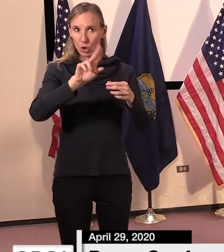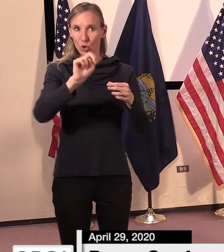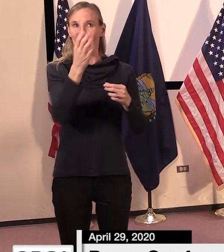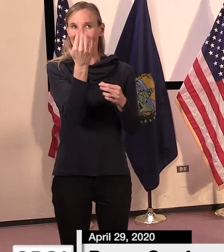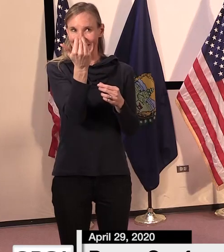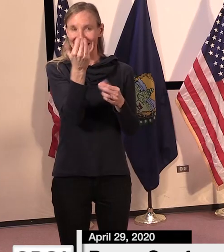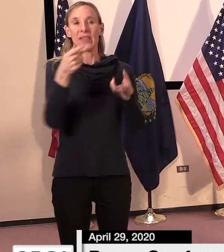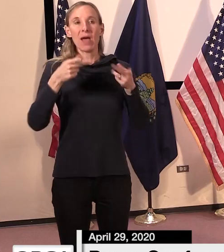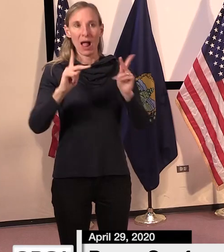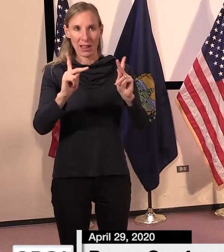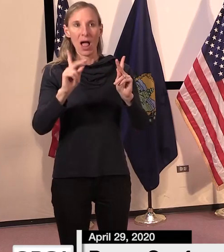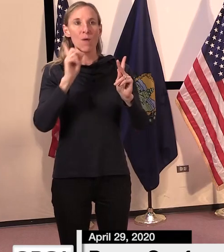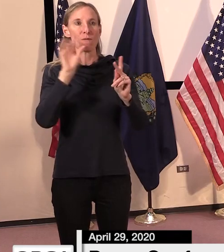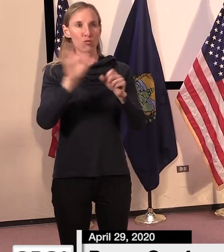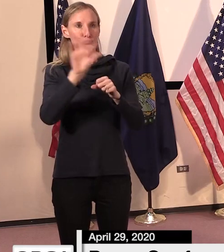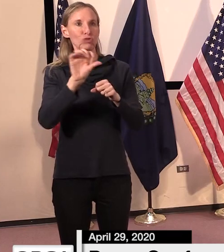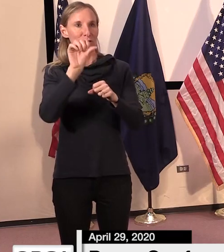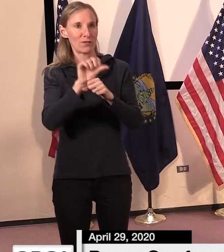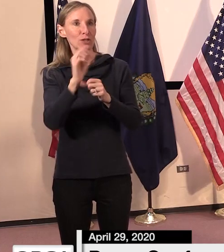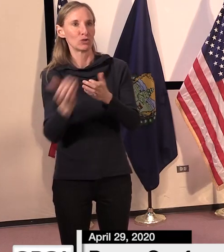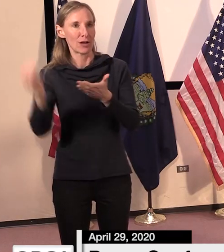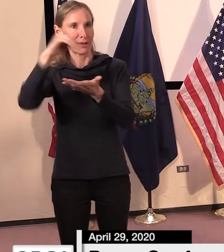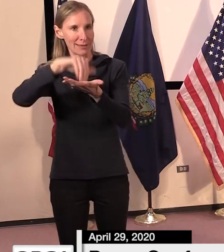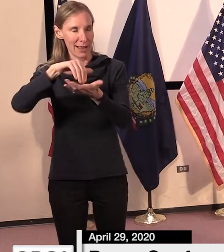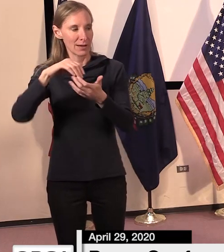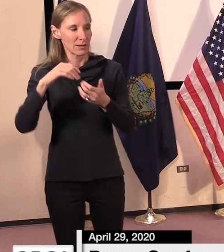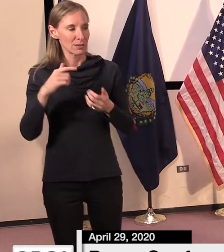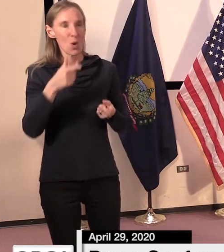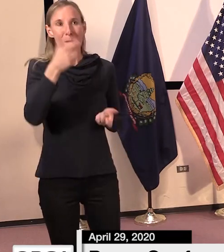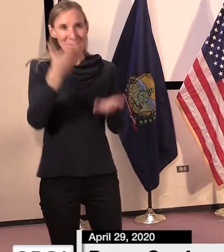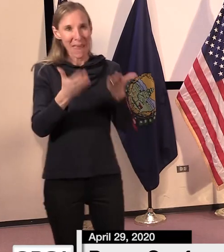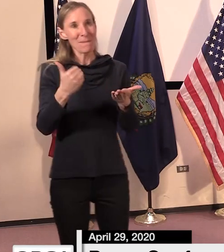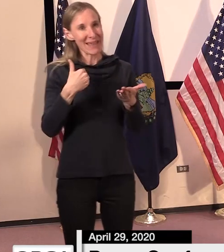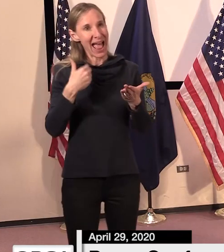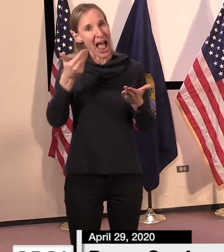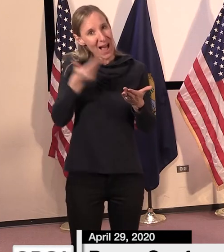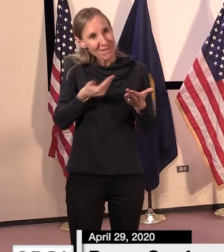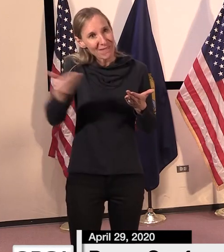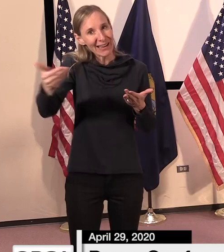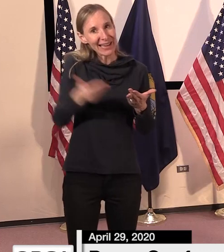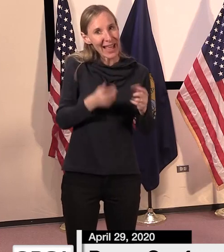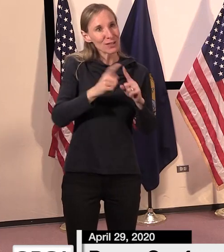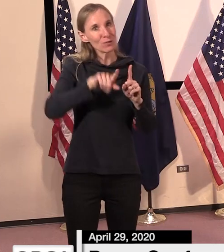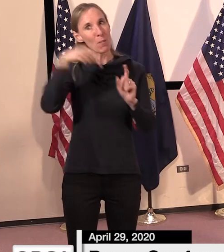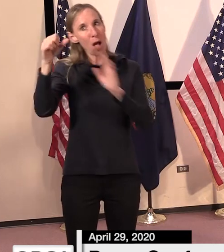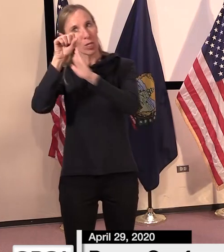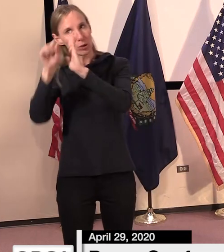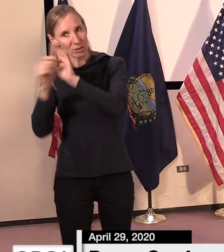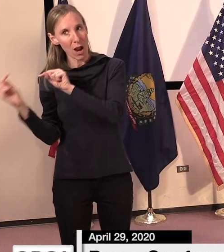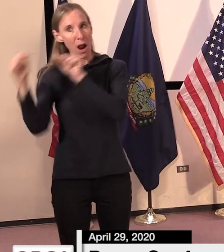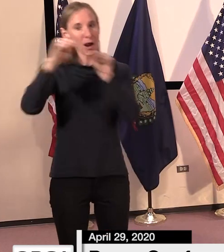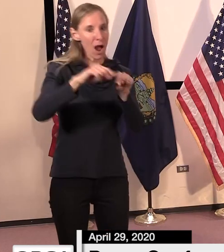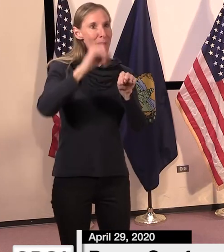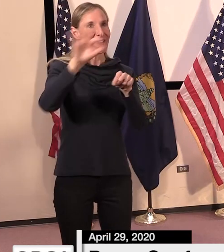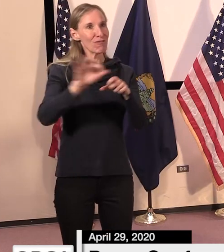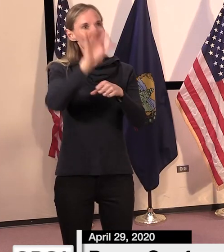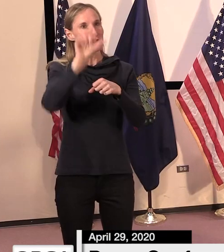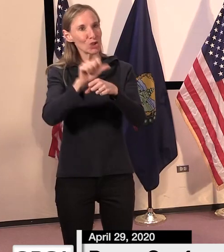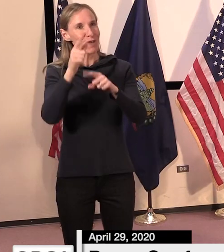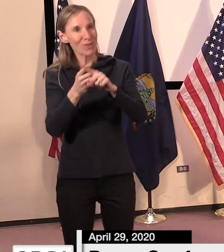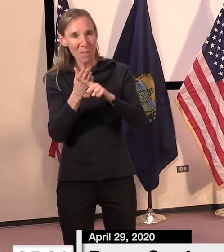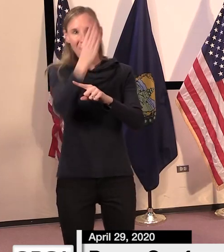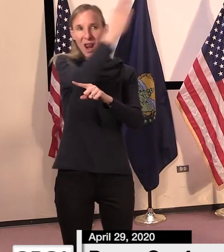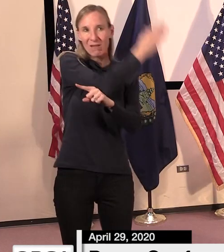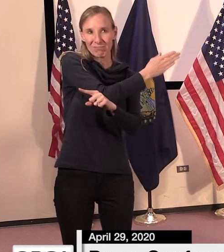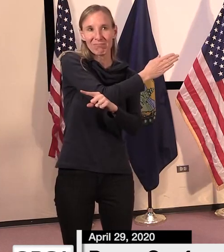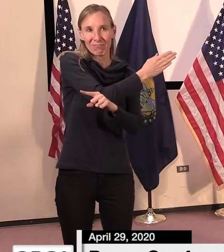June. So that means that they could, in fact, have guests who are coming and staying. If they had made a reservation before